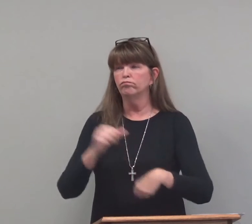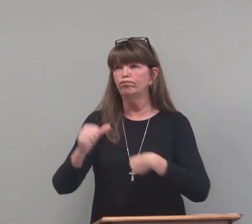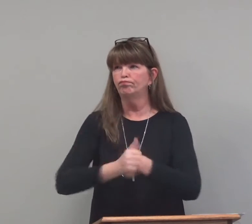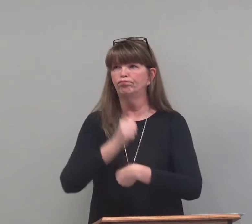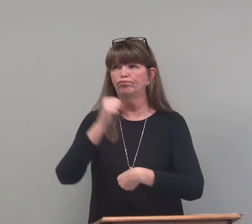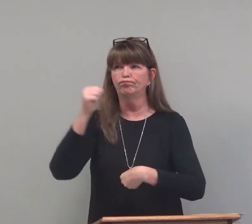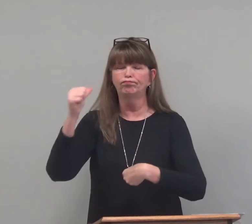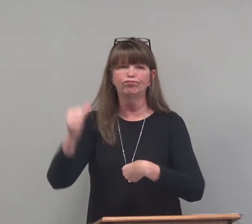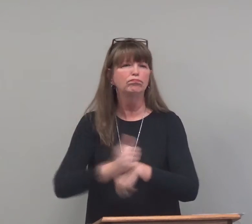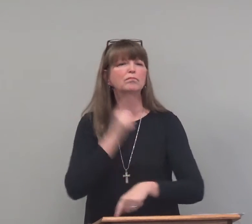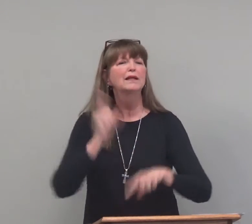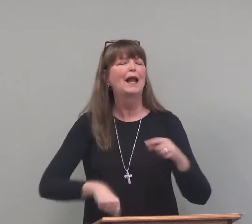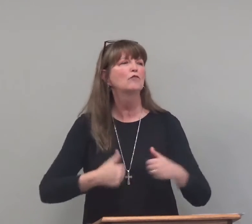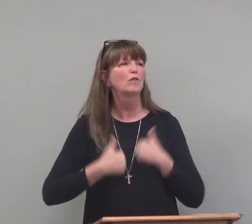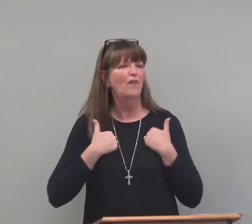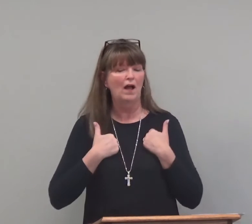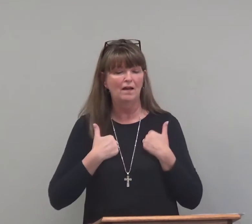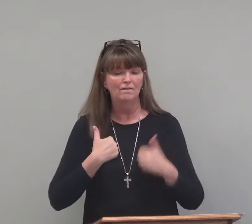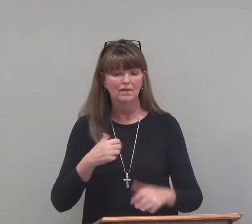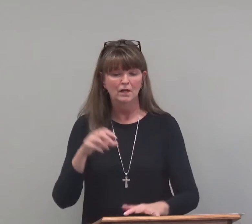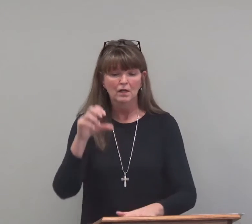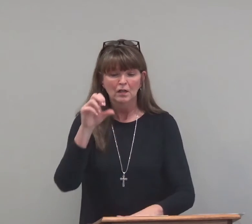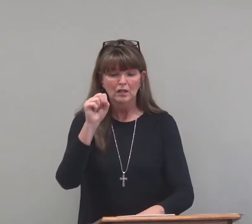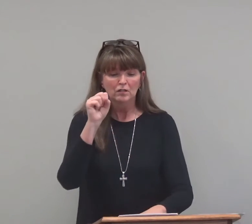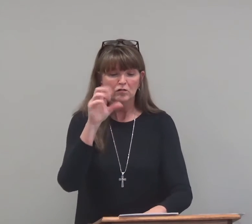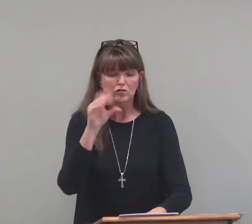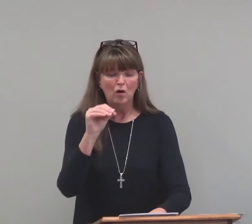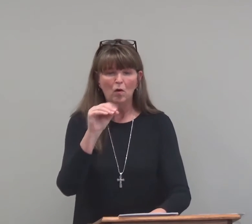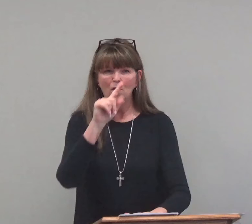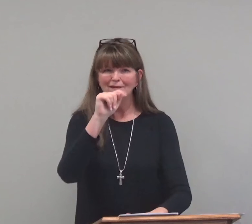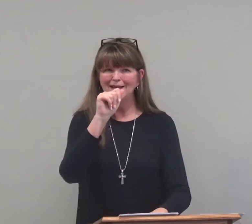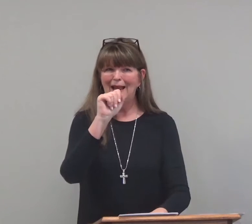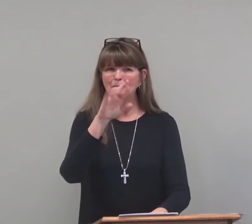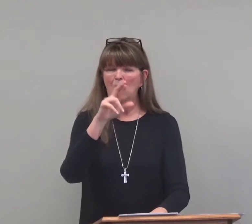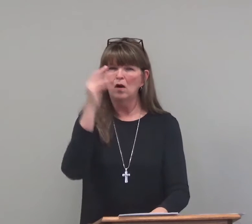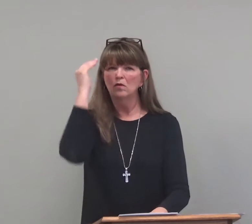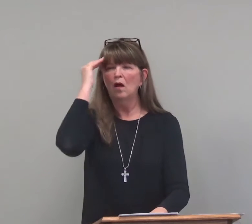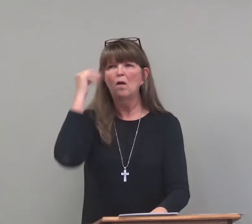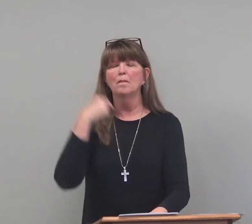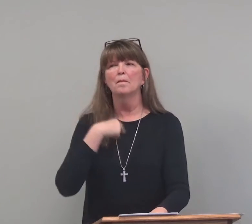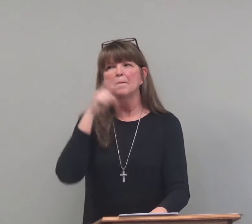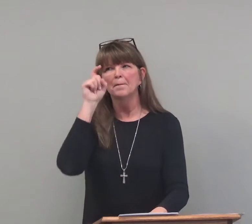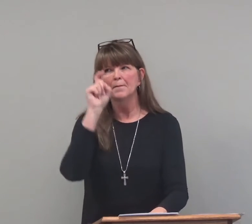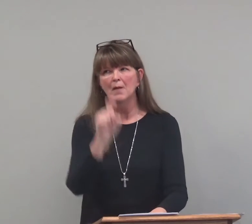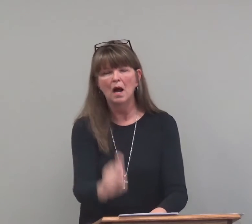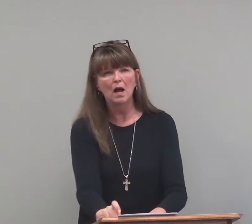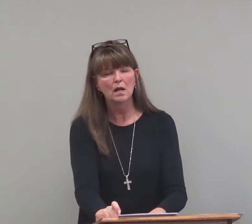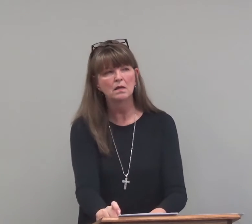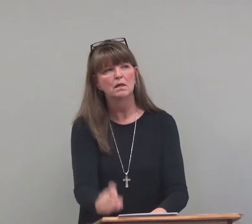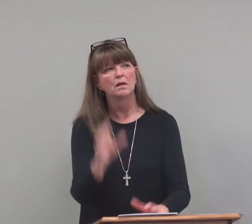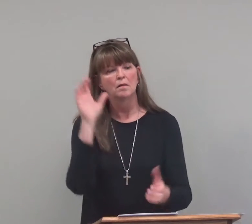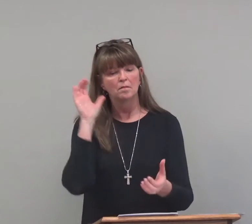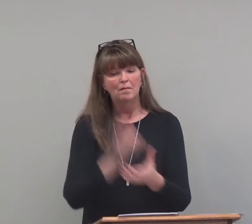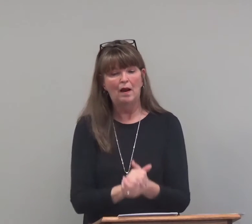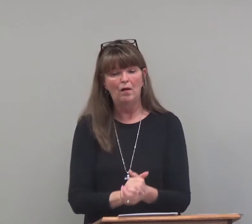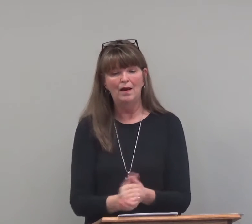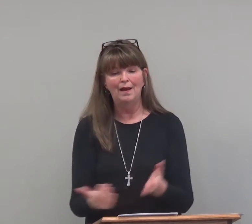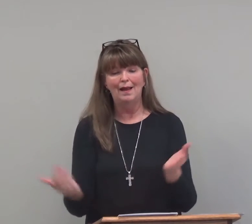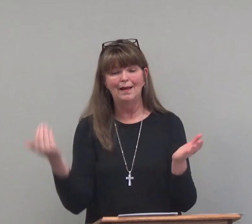Remember, women who did not marry during that time were in danger. They couldn't survive. And Tamar knew that she had to